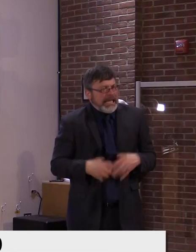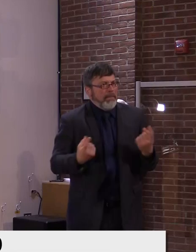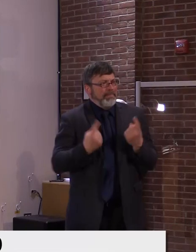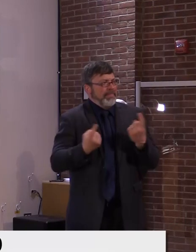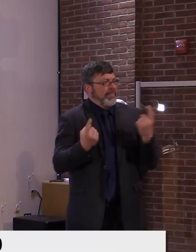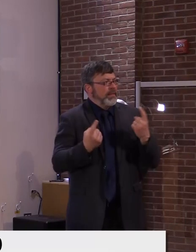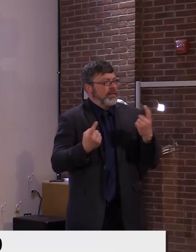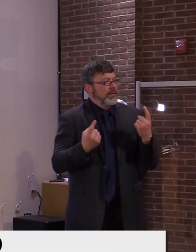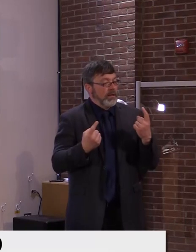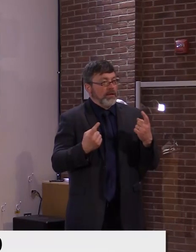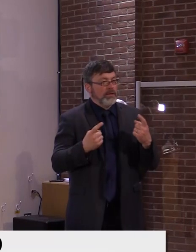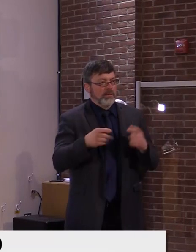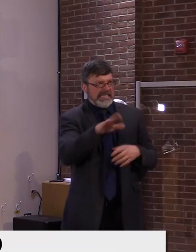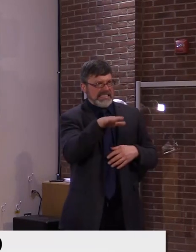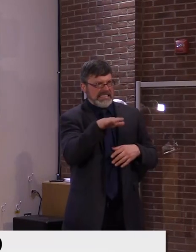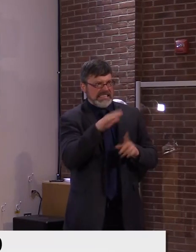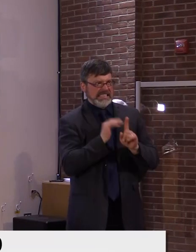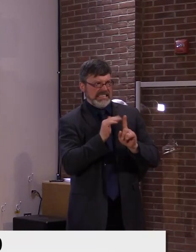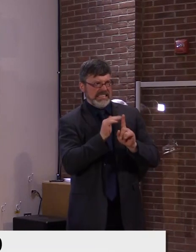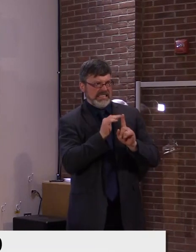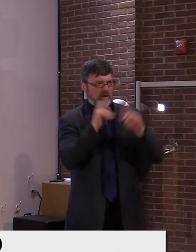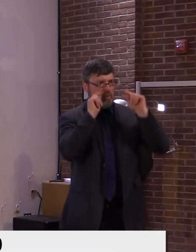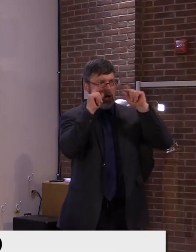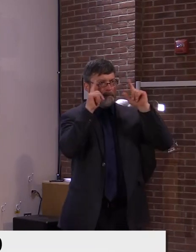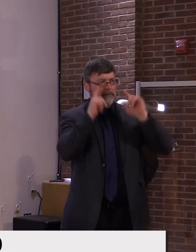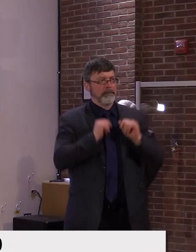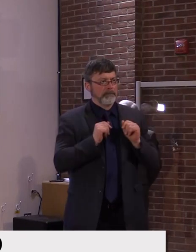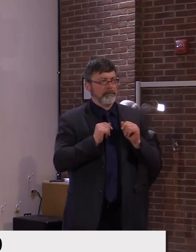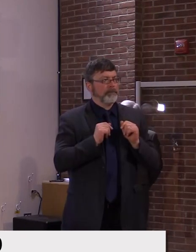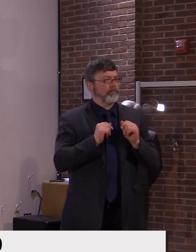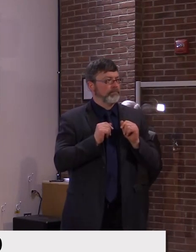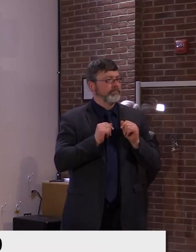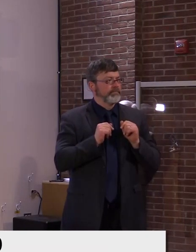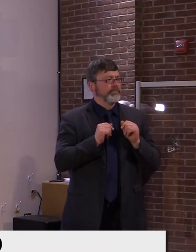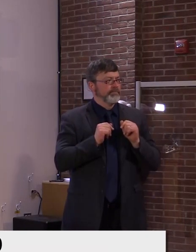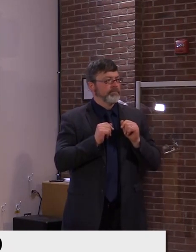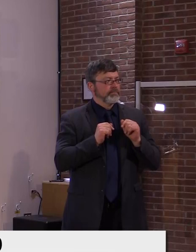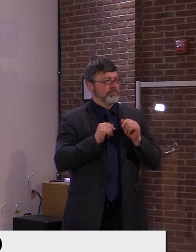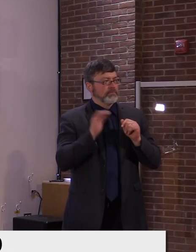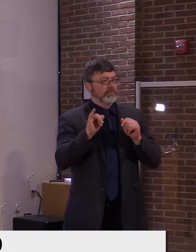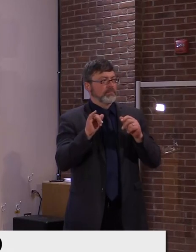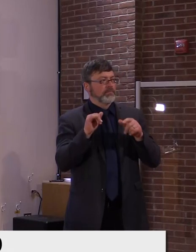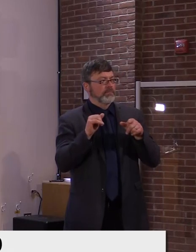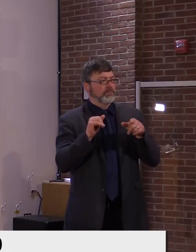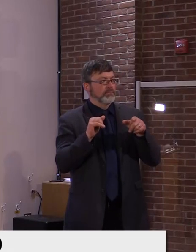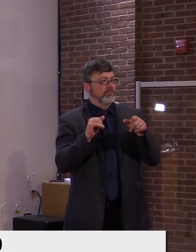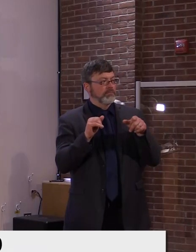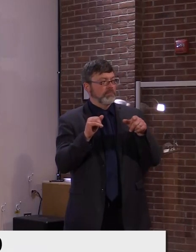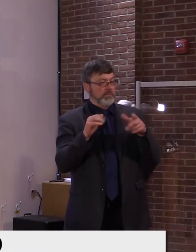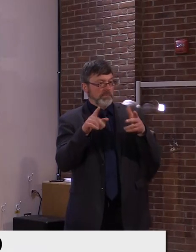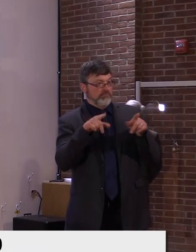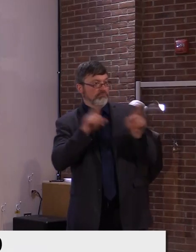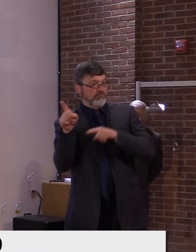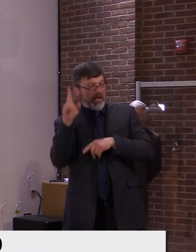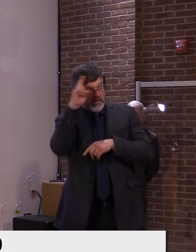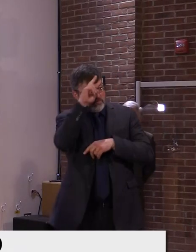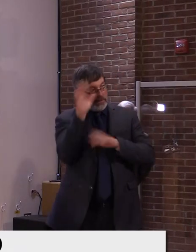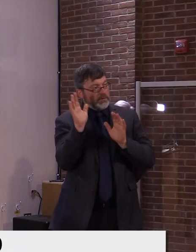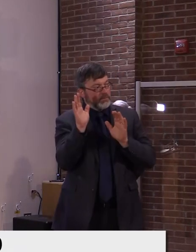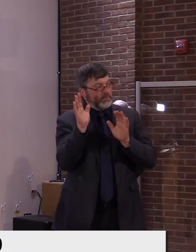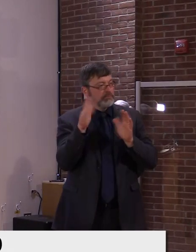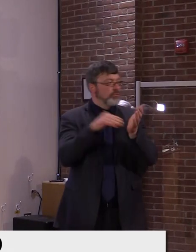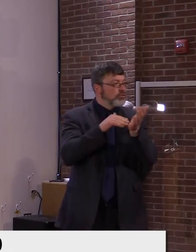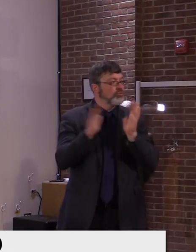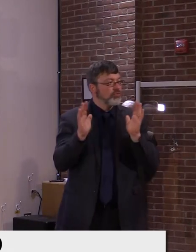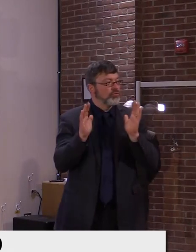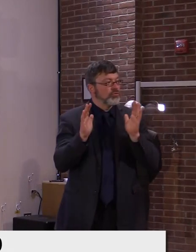the brain. So just to give you some perspective on that. This Advisory Committee on Immunization Practices